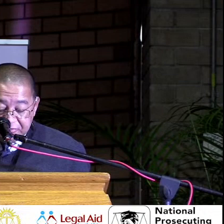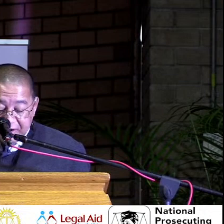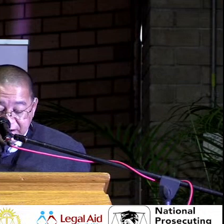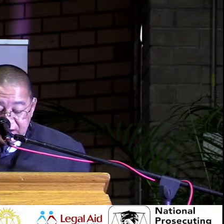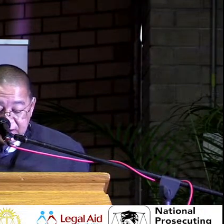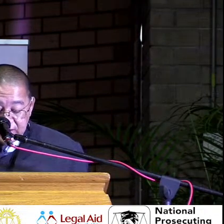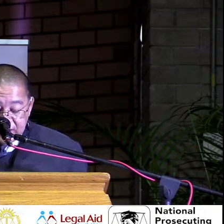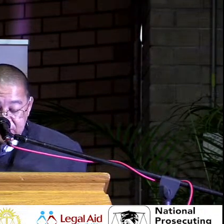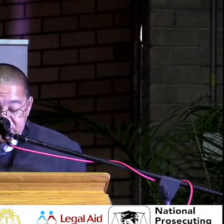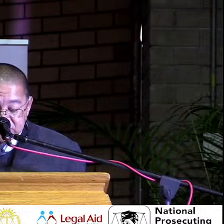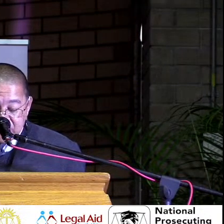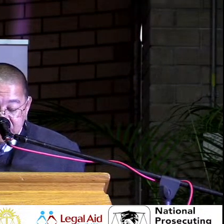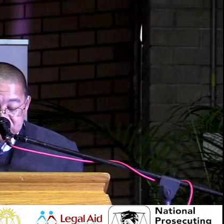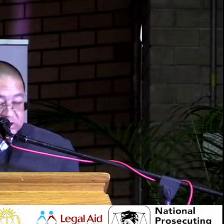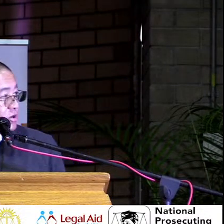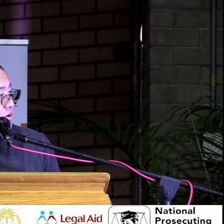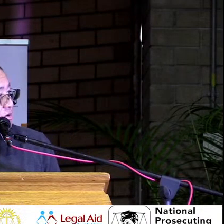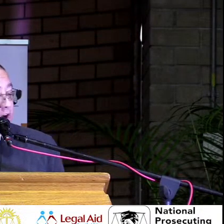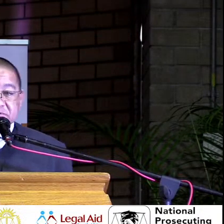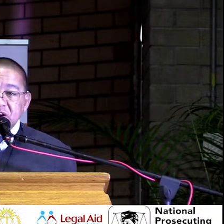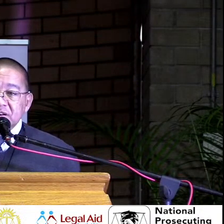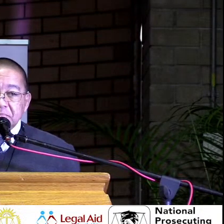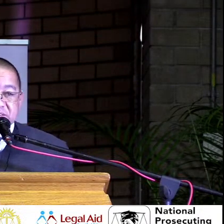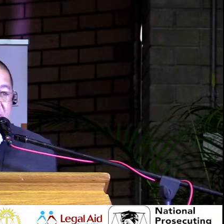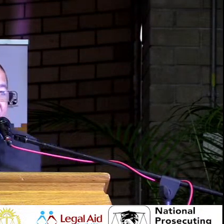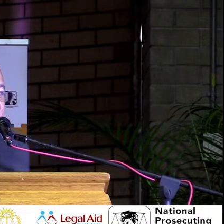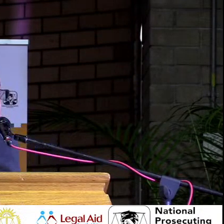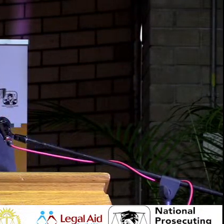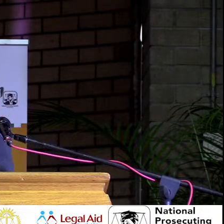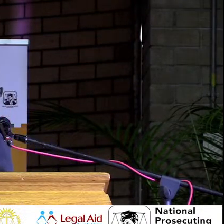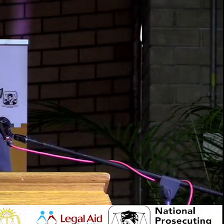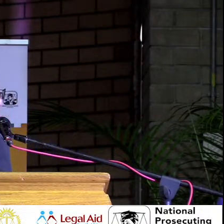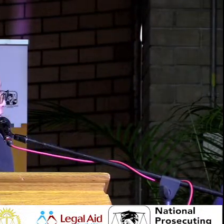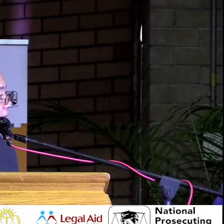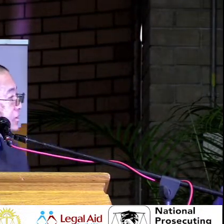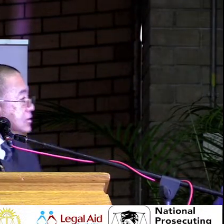is fighting the scourge of gender-based violence.